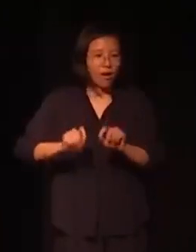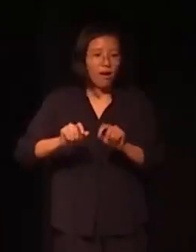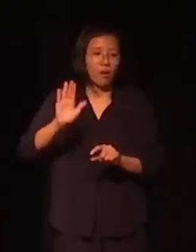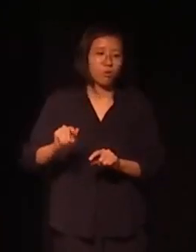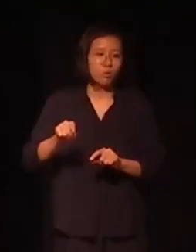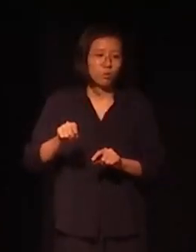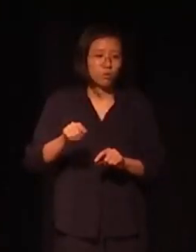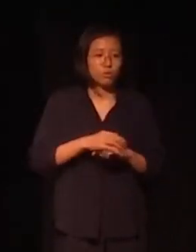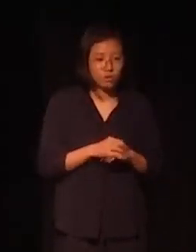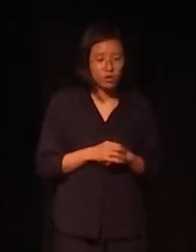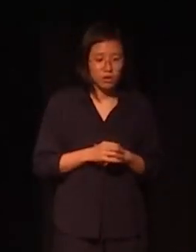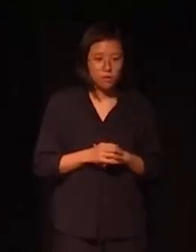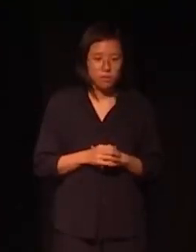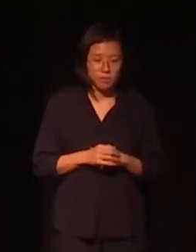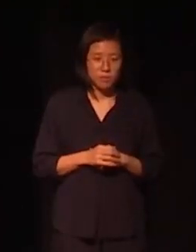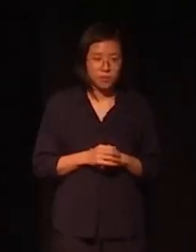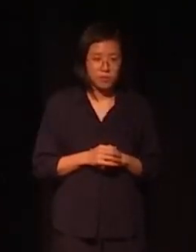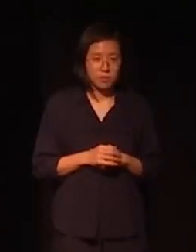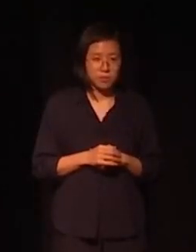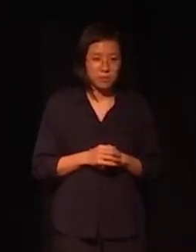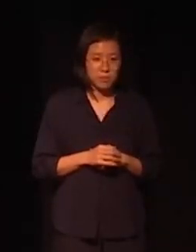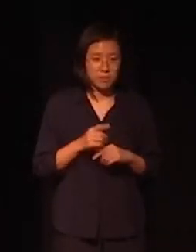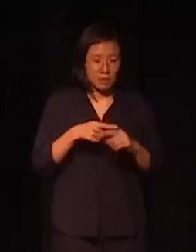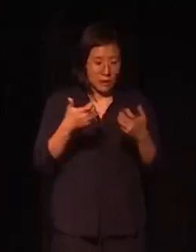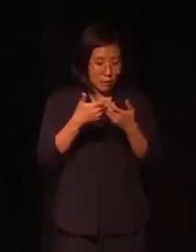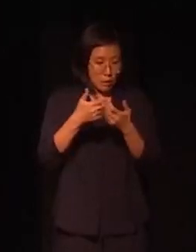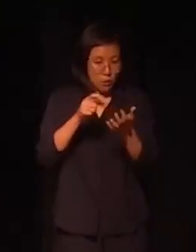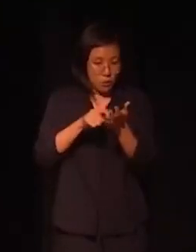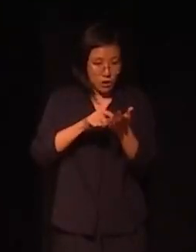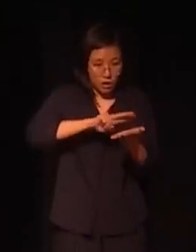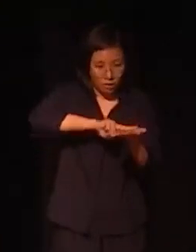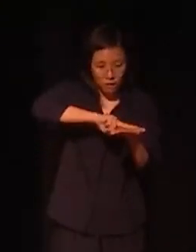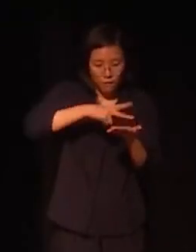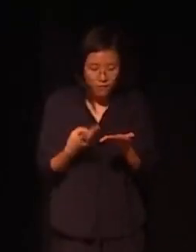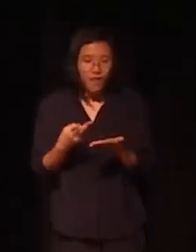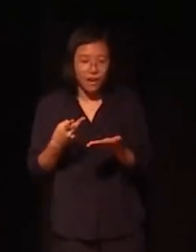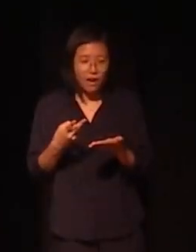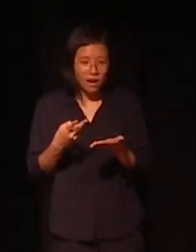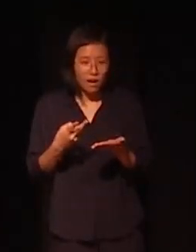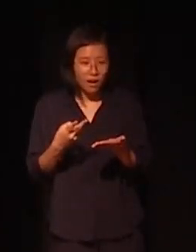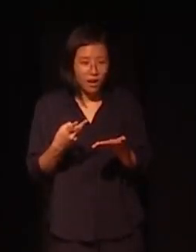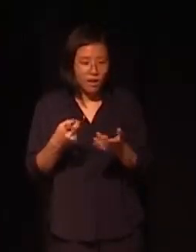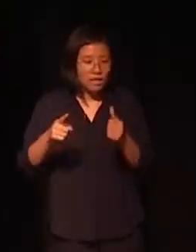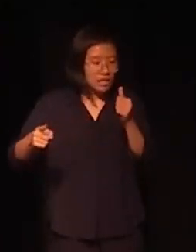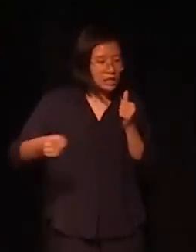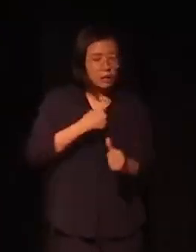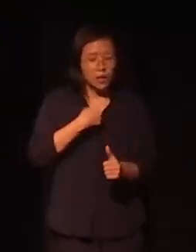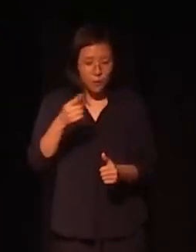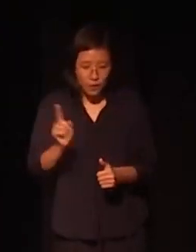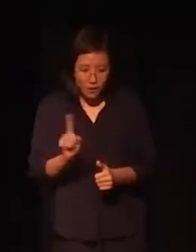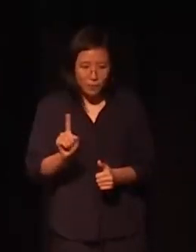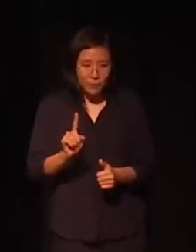so the way we translate measure words is to do firstly what we call